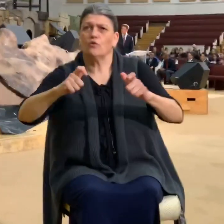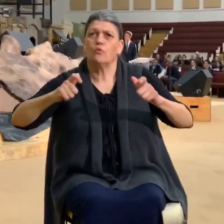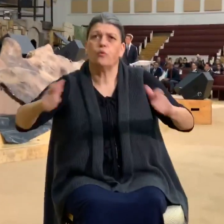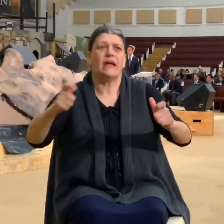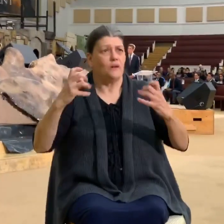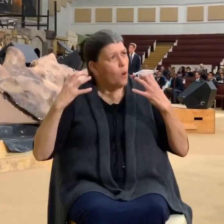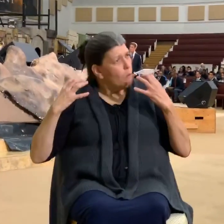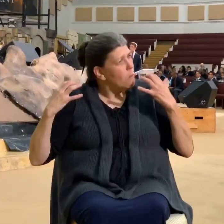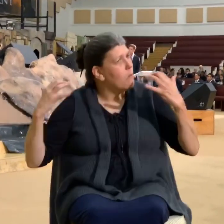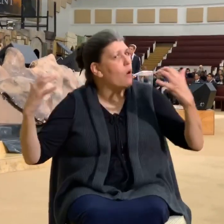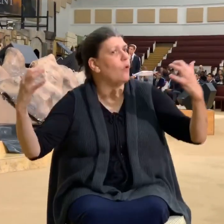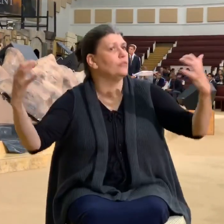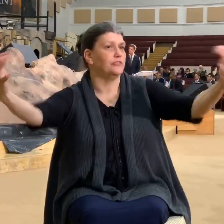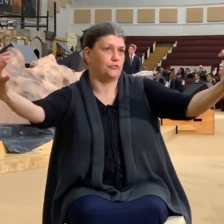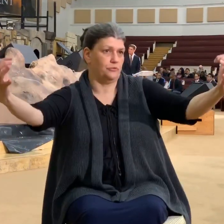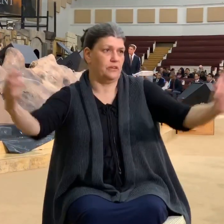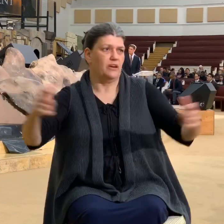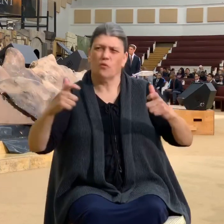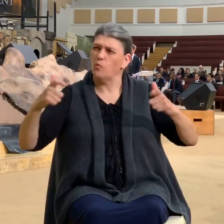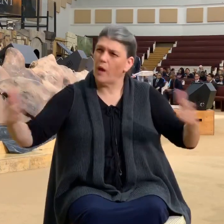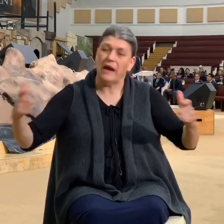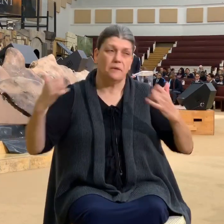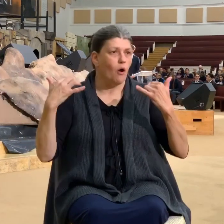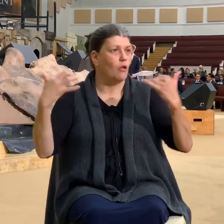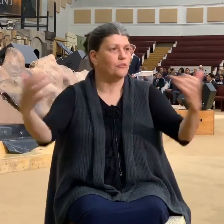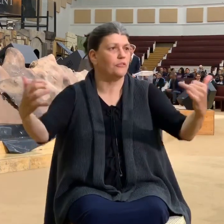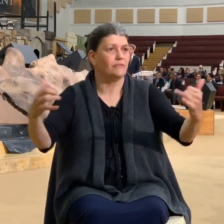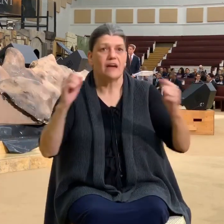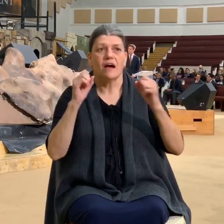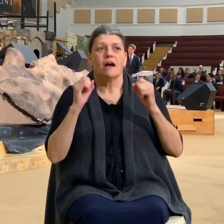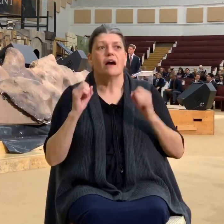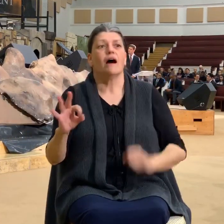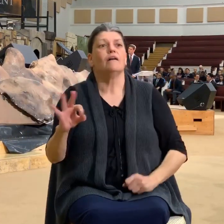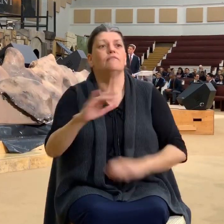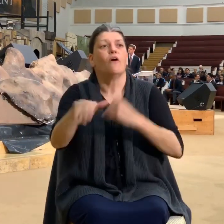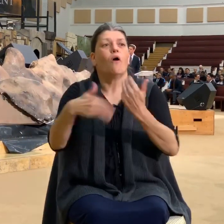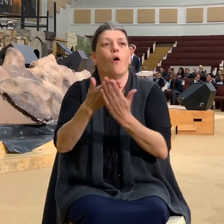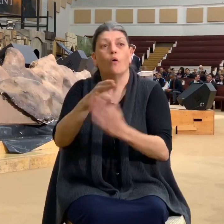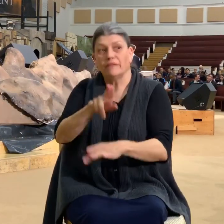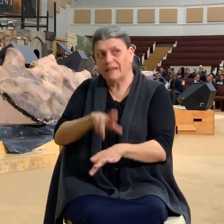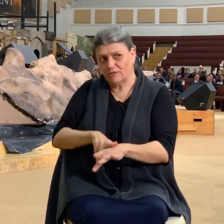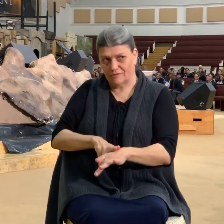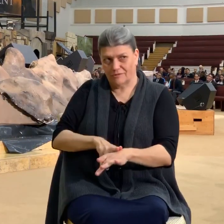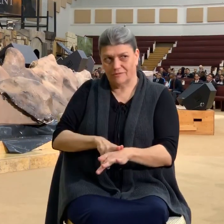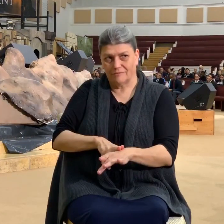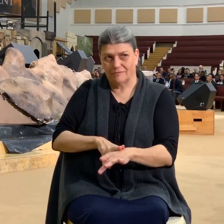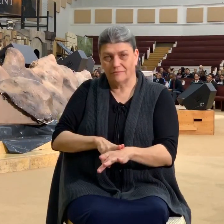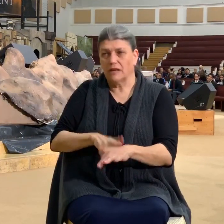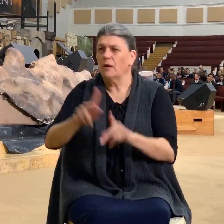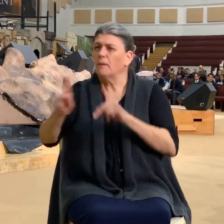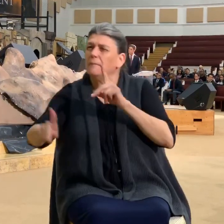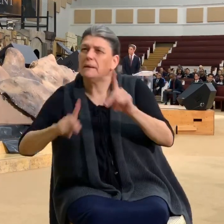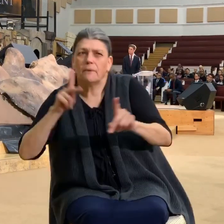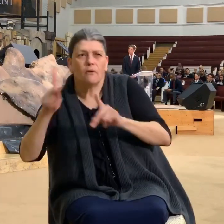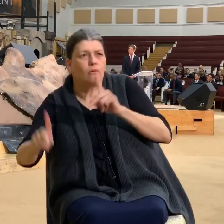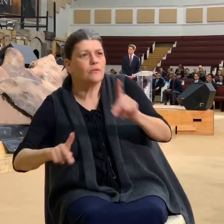great multitude. It says, of all nations,